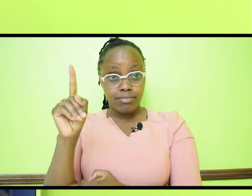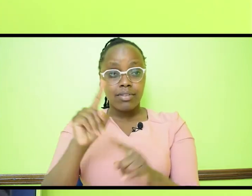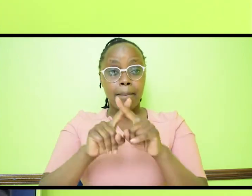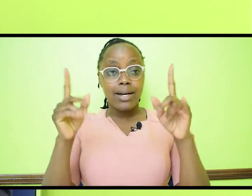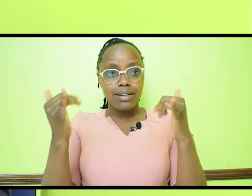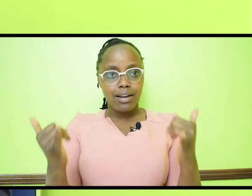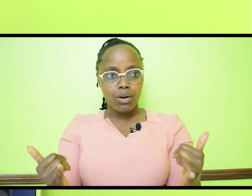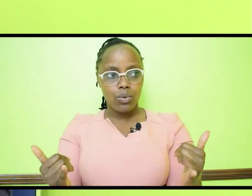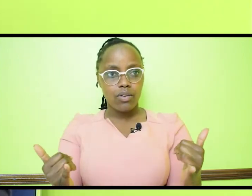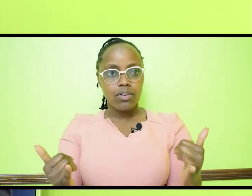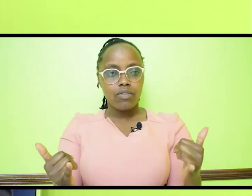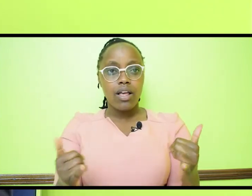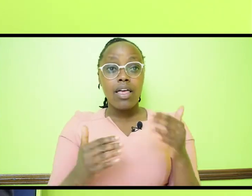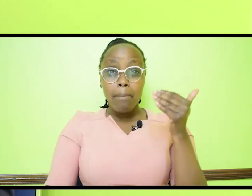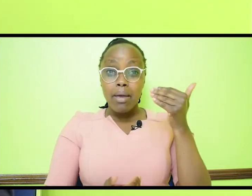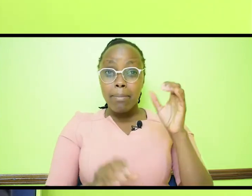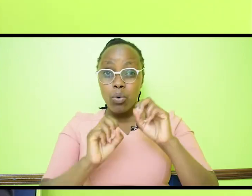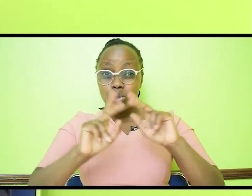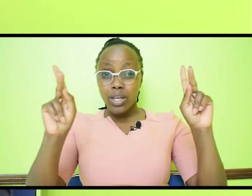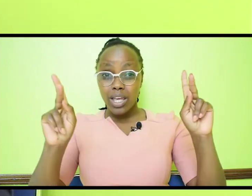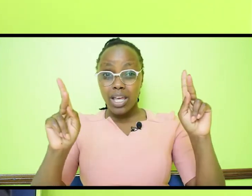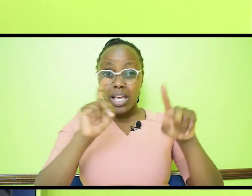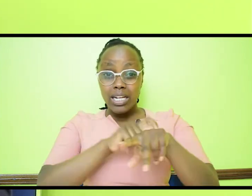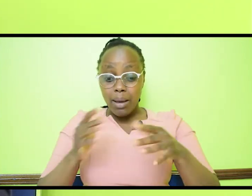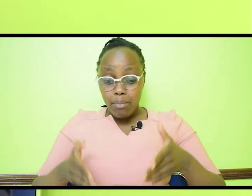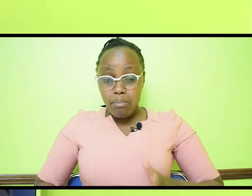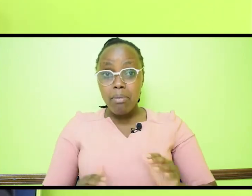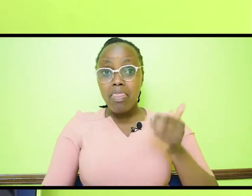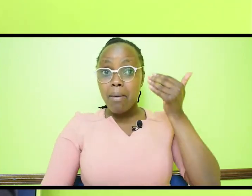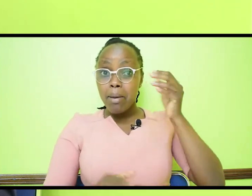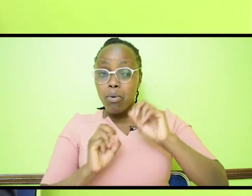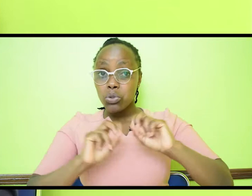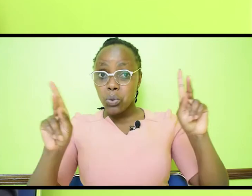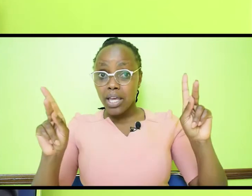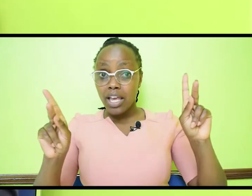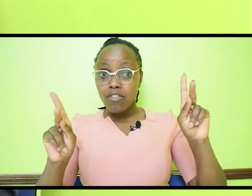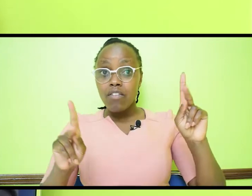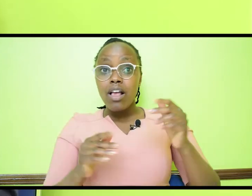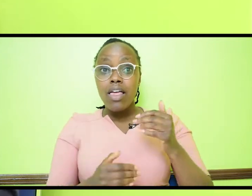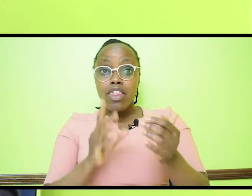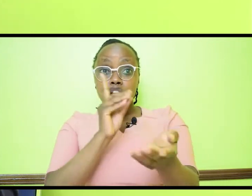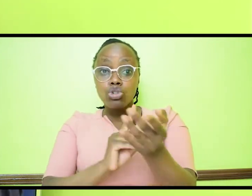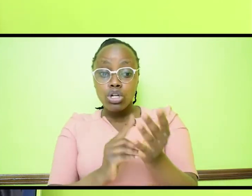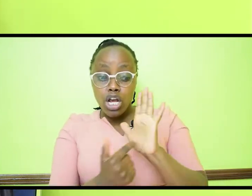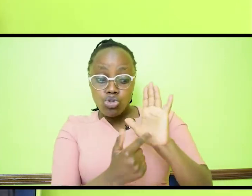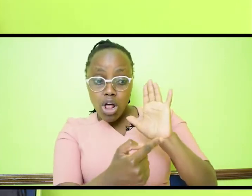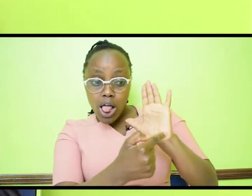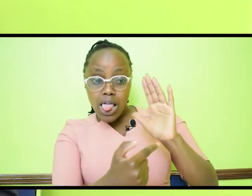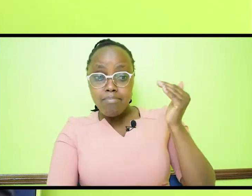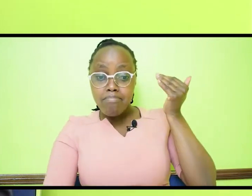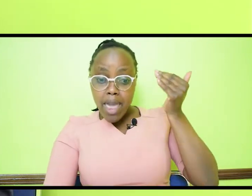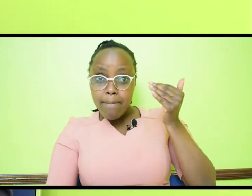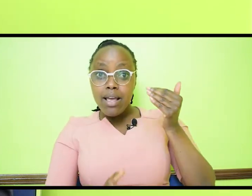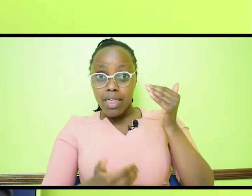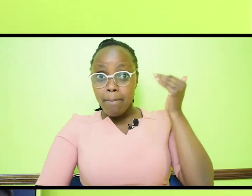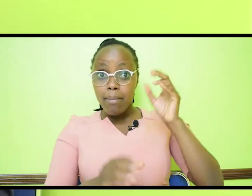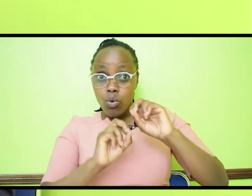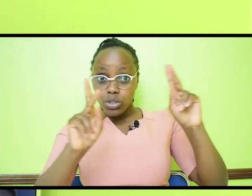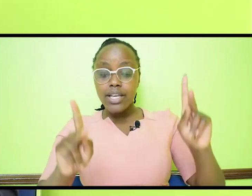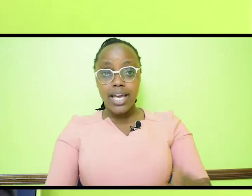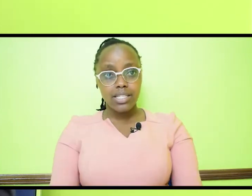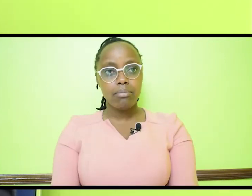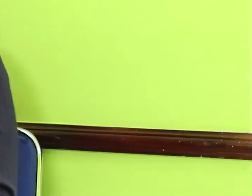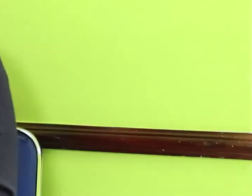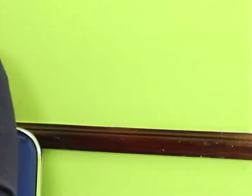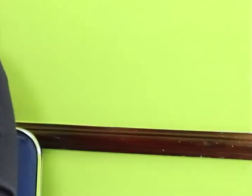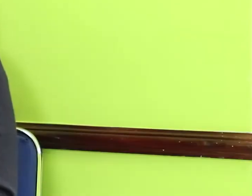But the baby was okay? When you gave birth to the baby, the doctor showed you the baby and the baby was